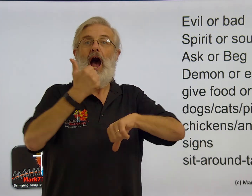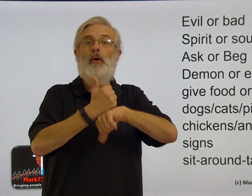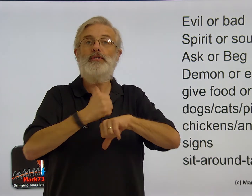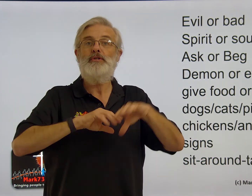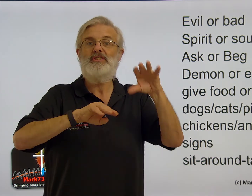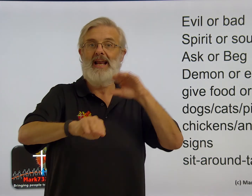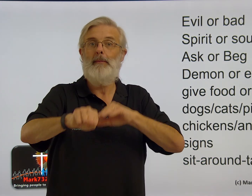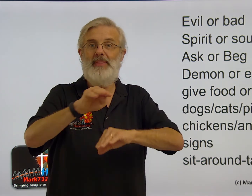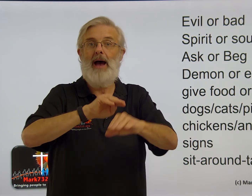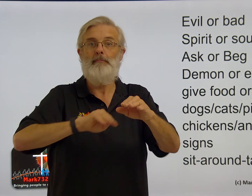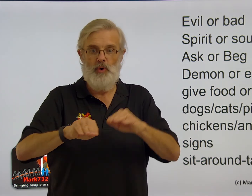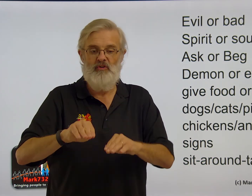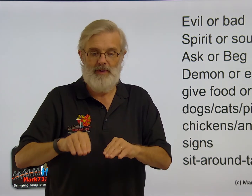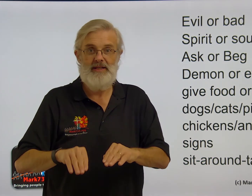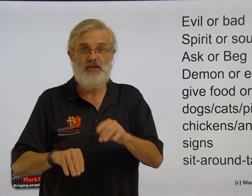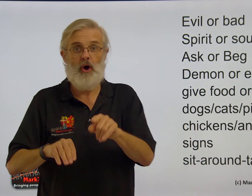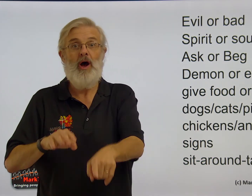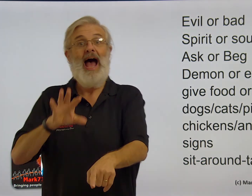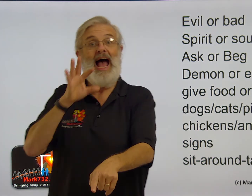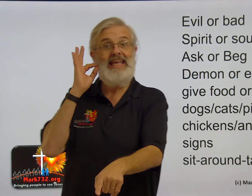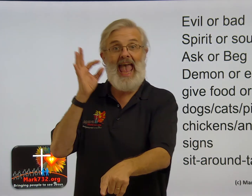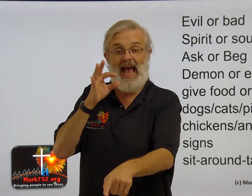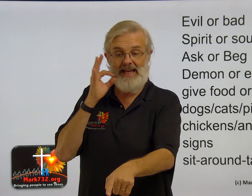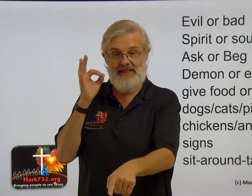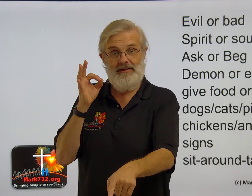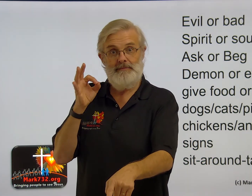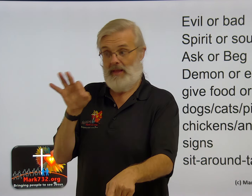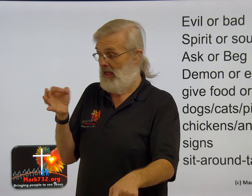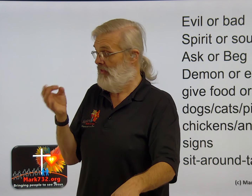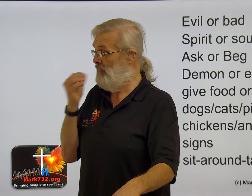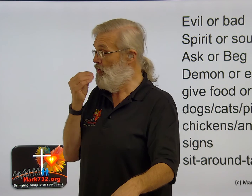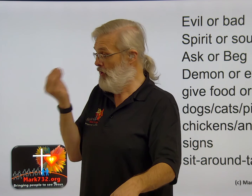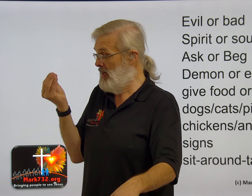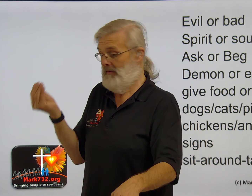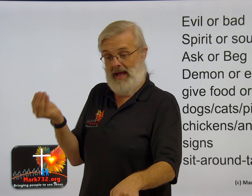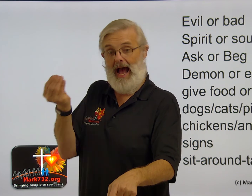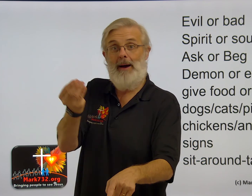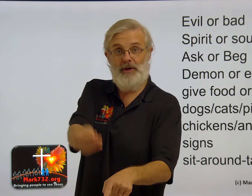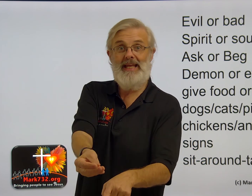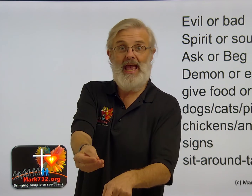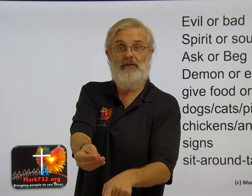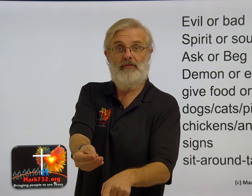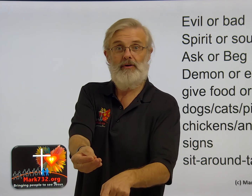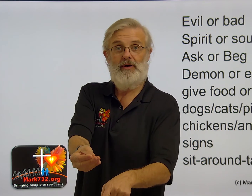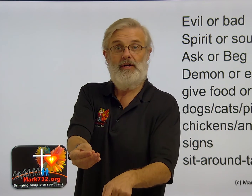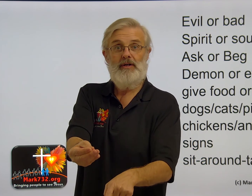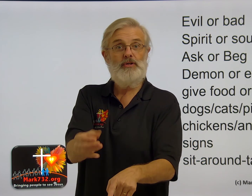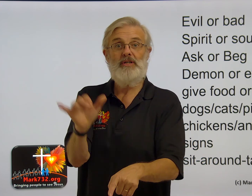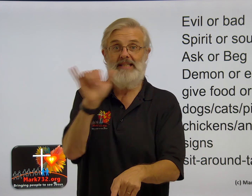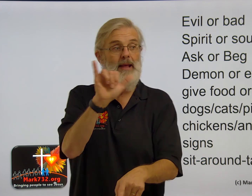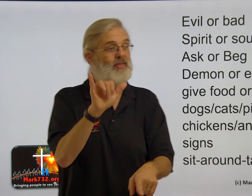would you set up that movement so I can't the food I'm going to give so the same thing